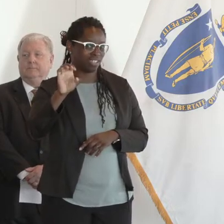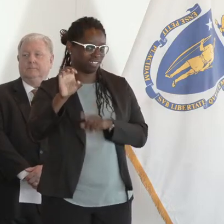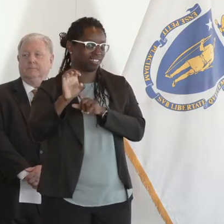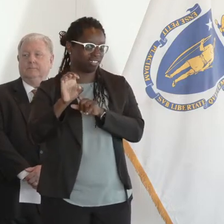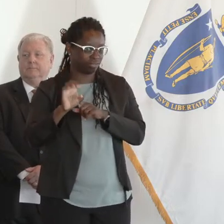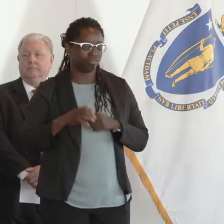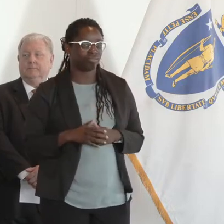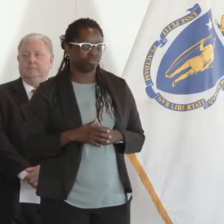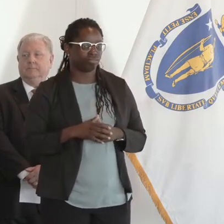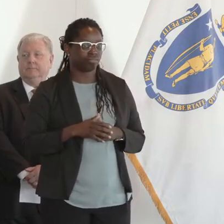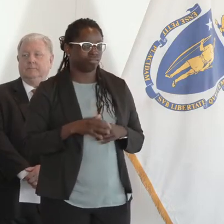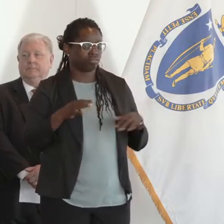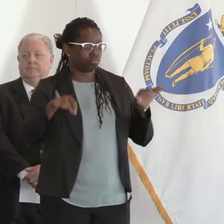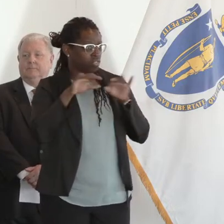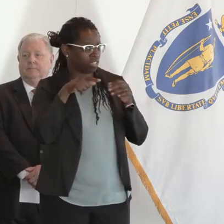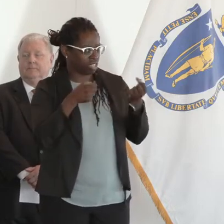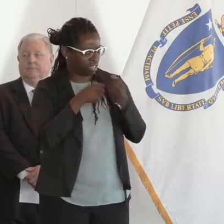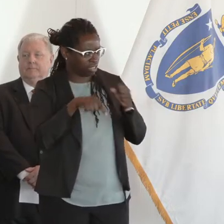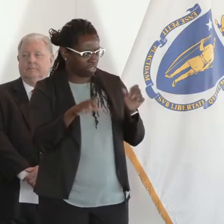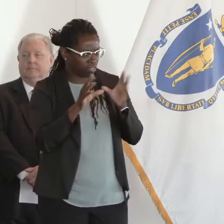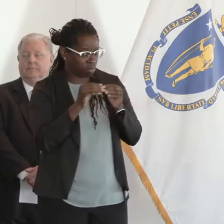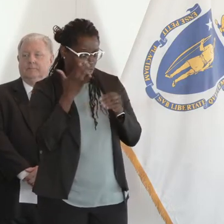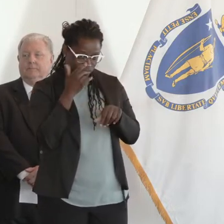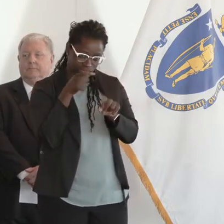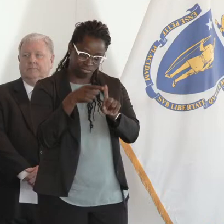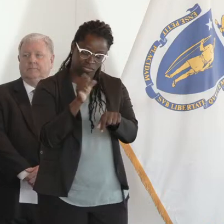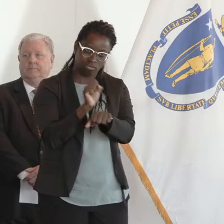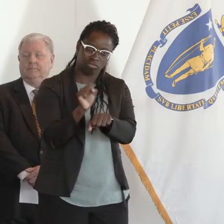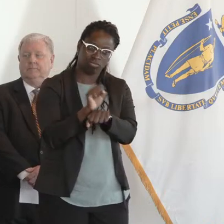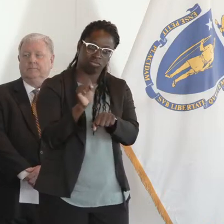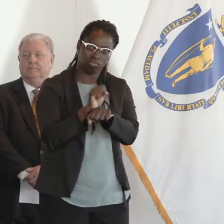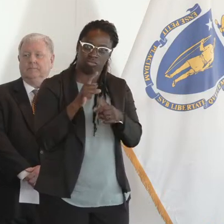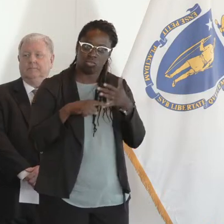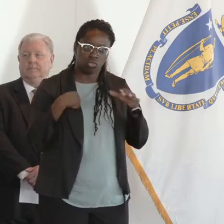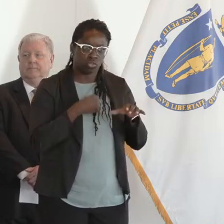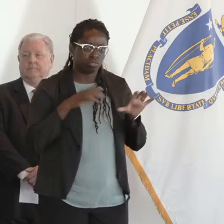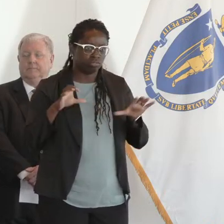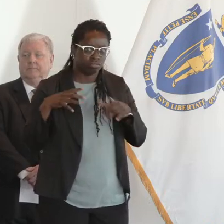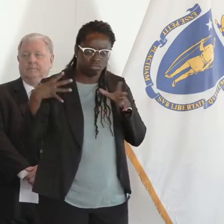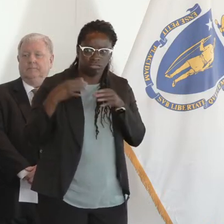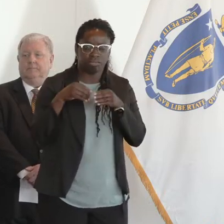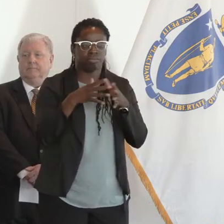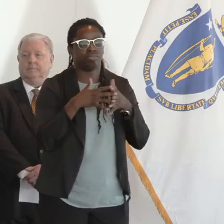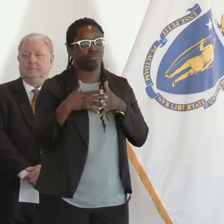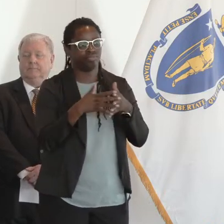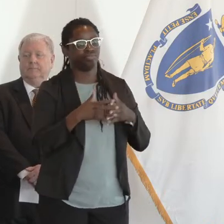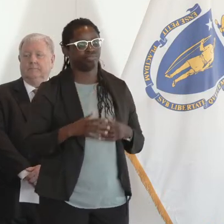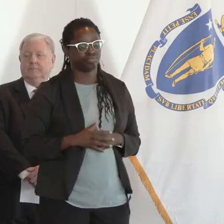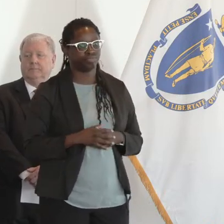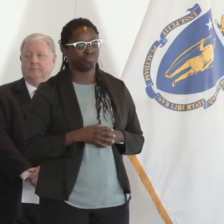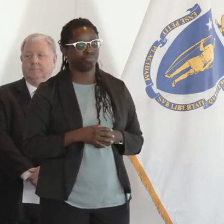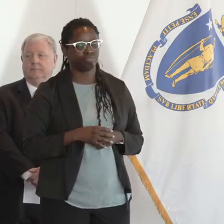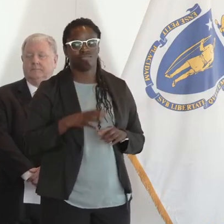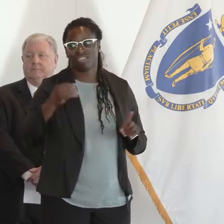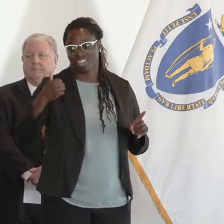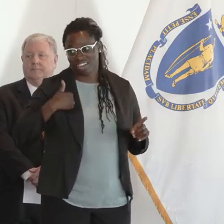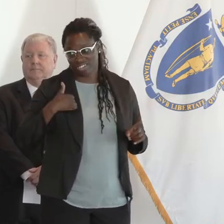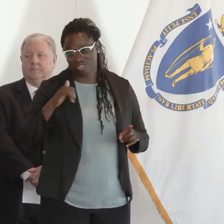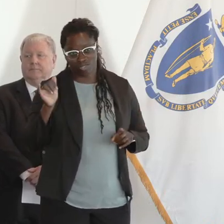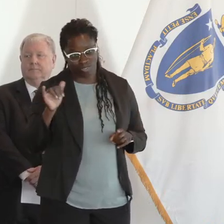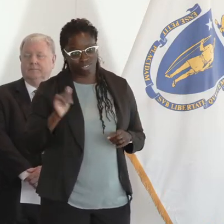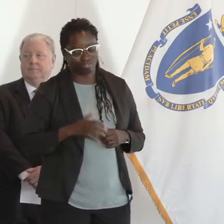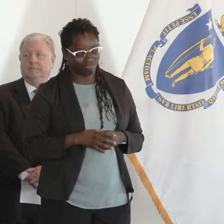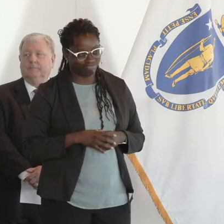conference, but of the work that we are trying to do here in the United States and in Canada. And we look forward